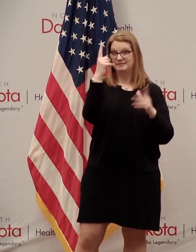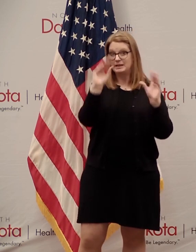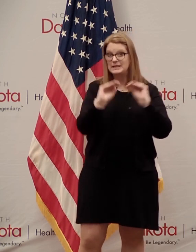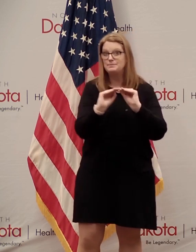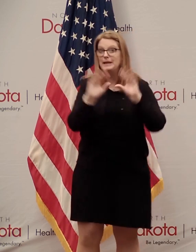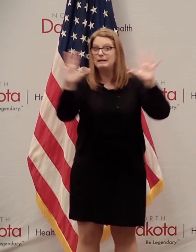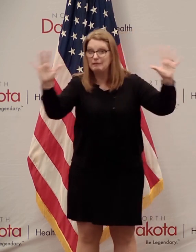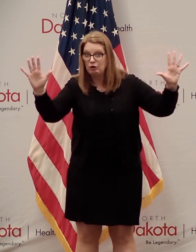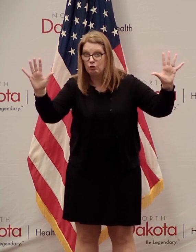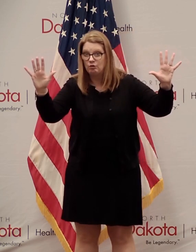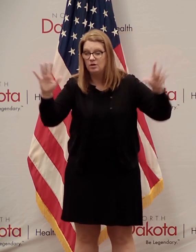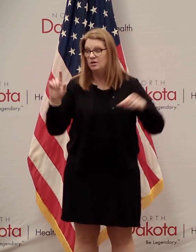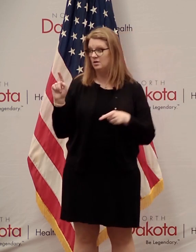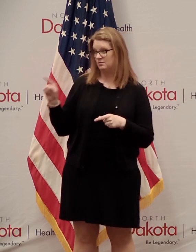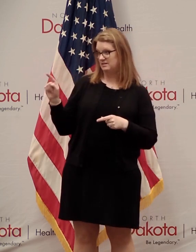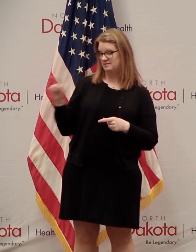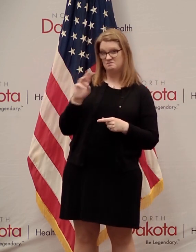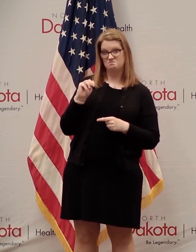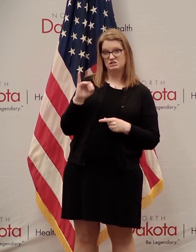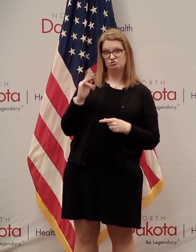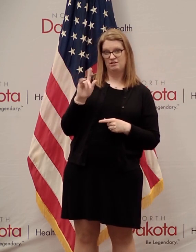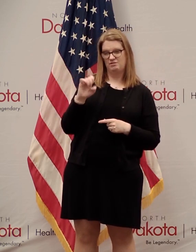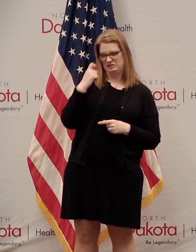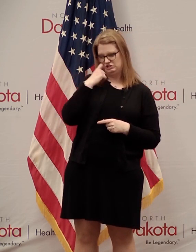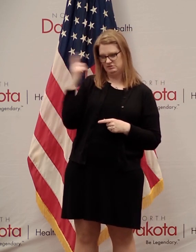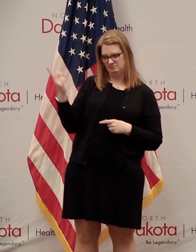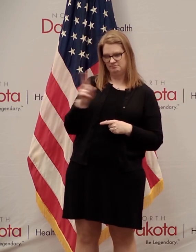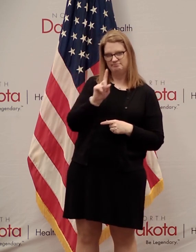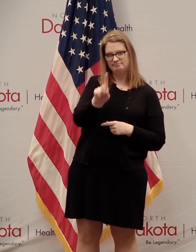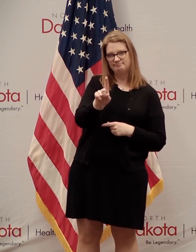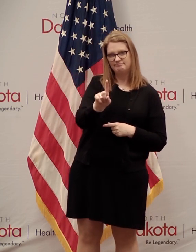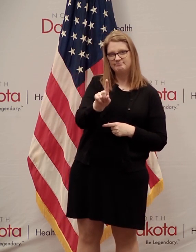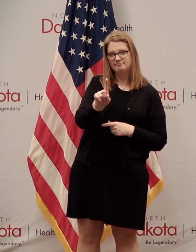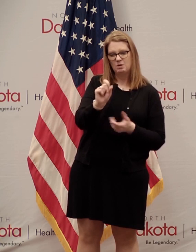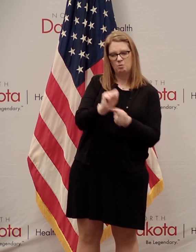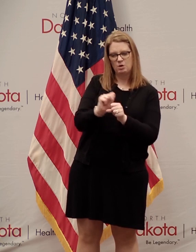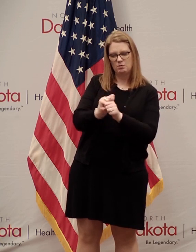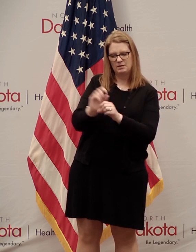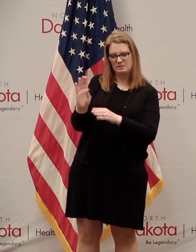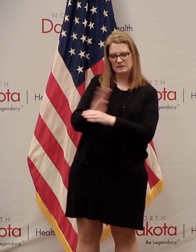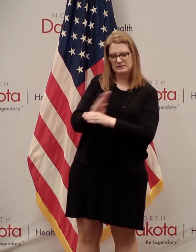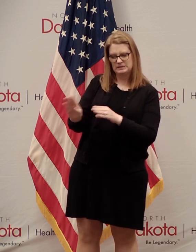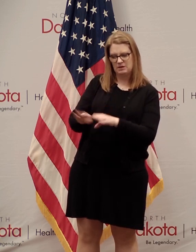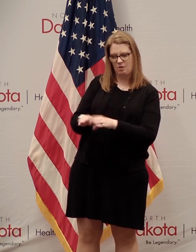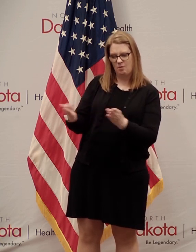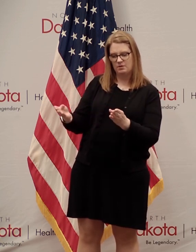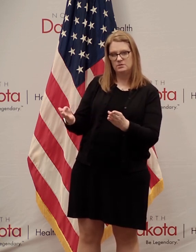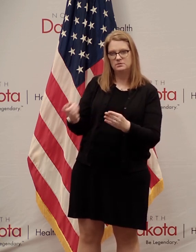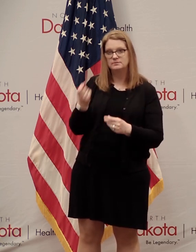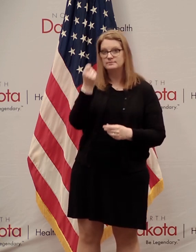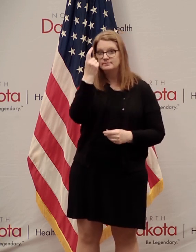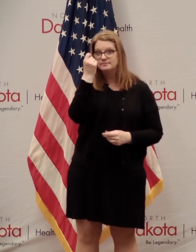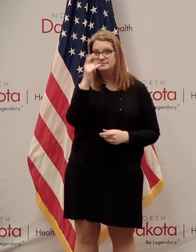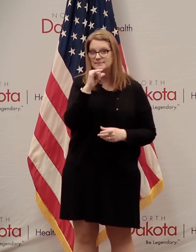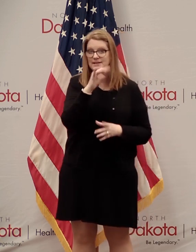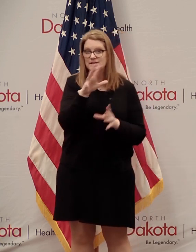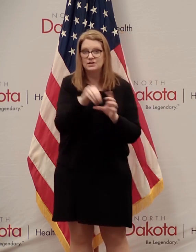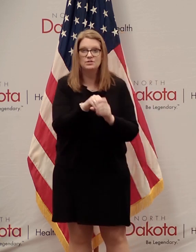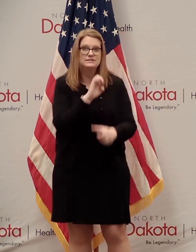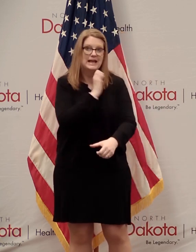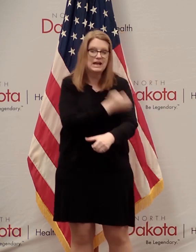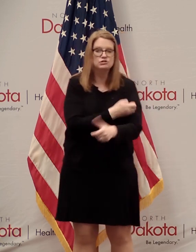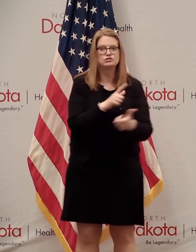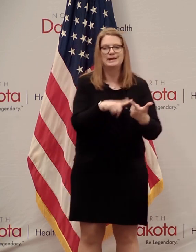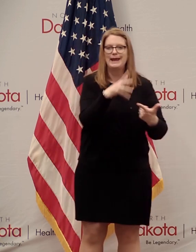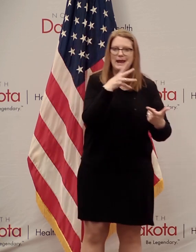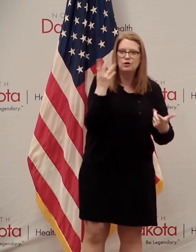When Michelle was up here talking about businesses and working with people to reopen, that does not include energy,